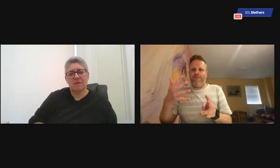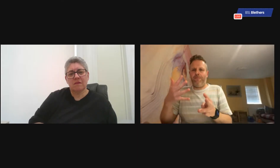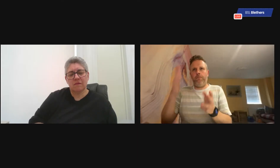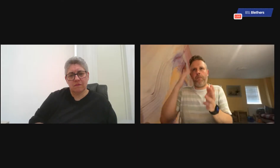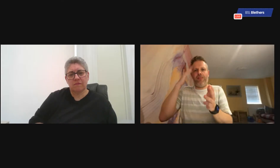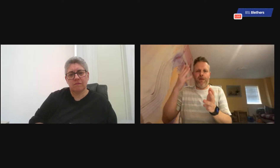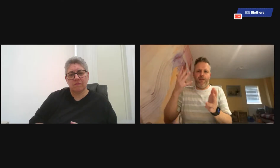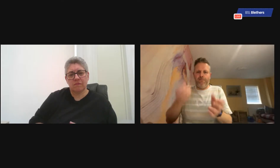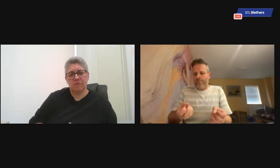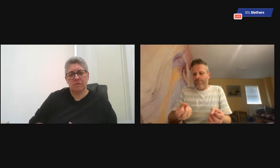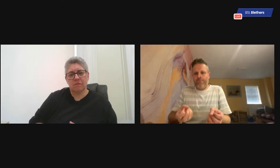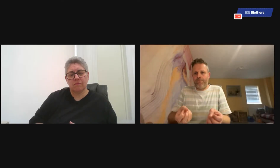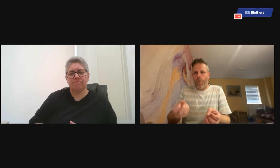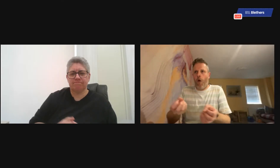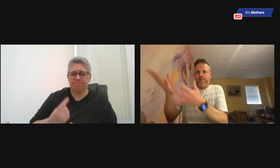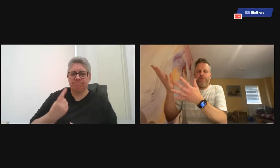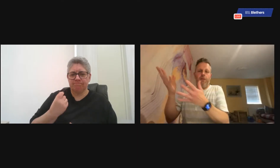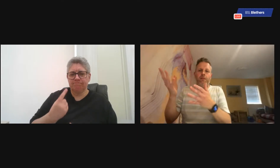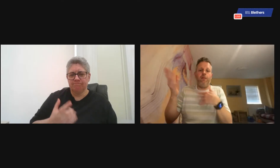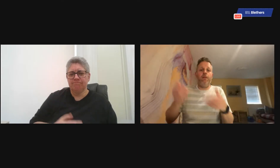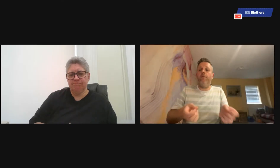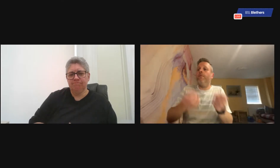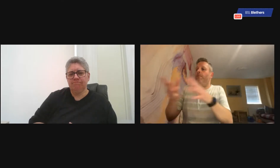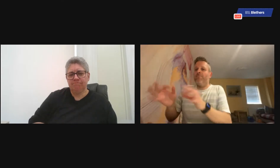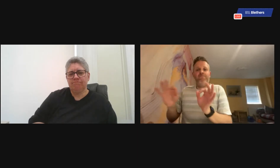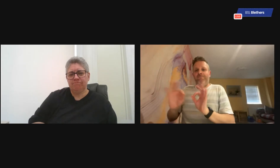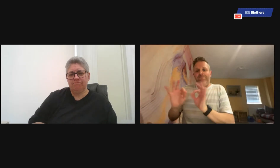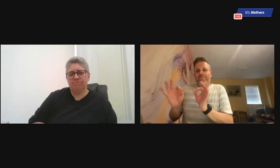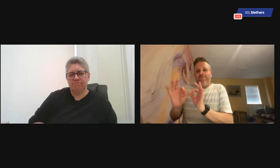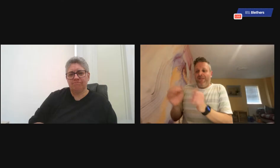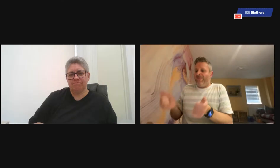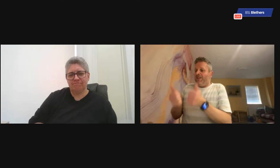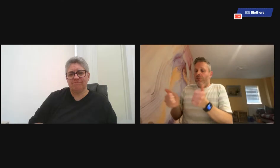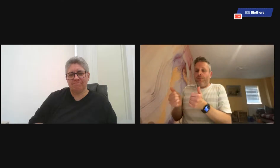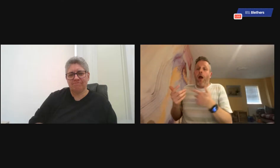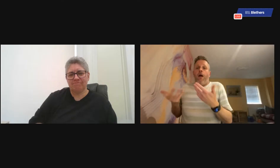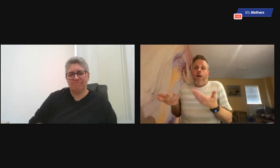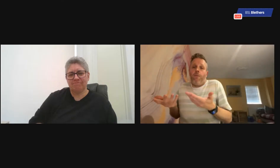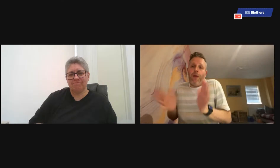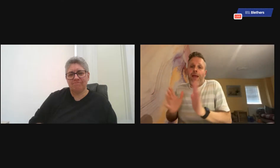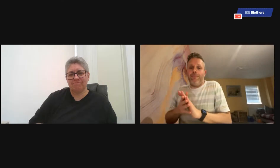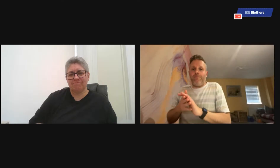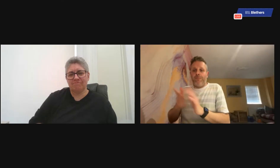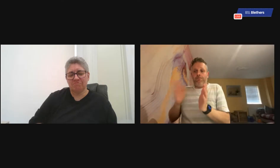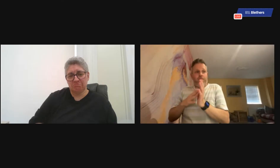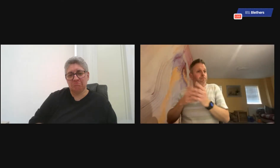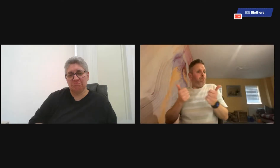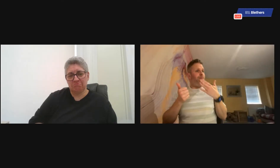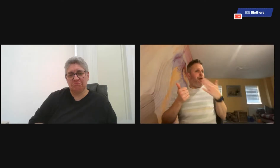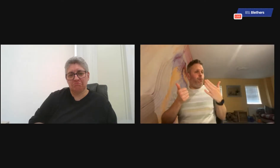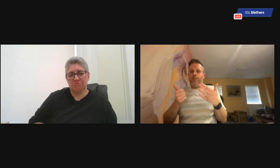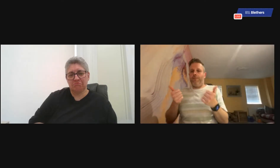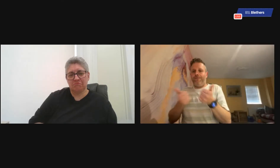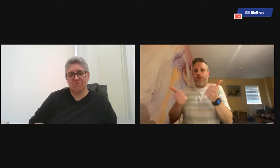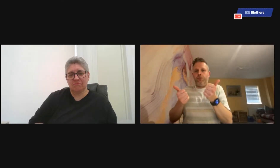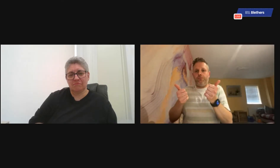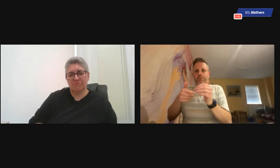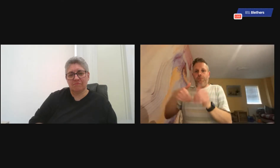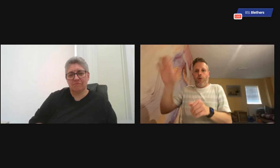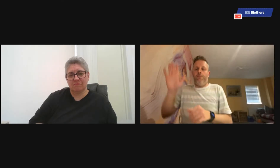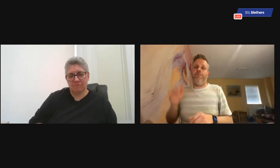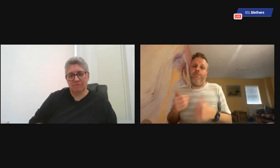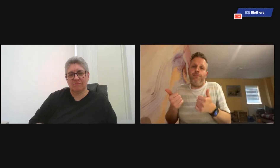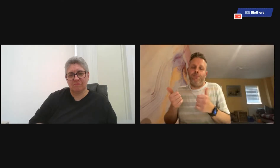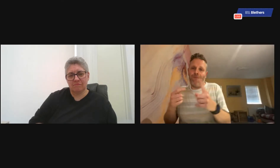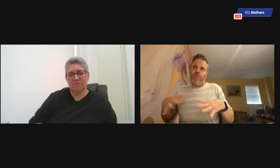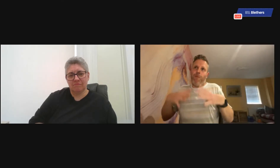them. The third child that went back to mum, he was young, and I really obviously haven't had any communication